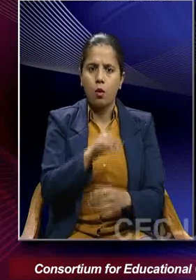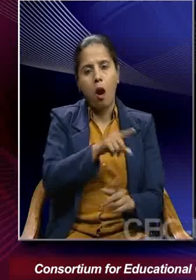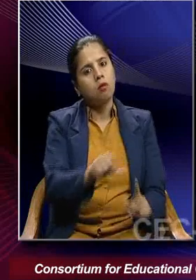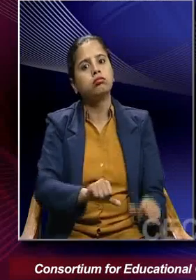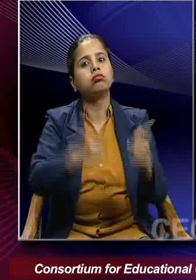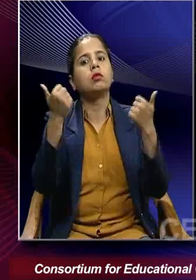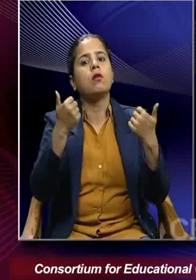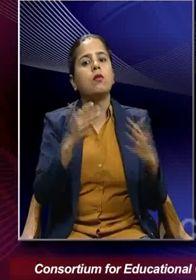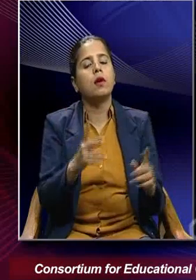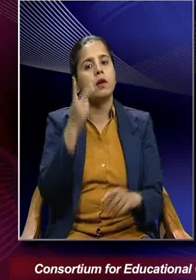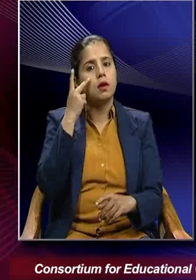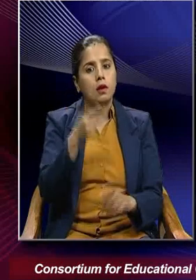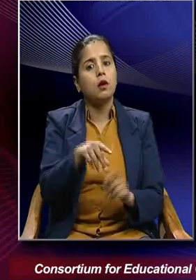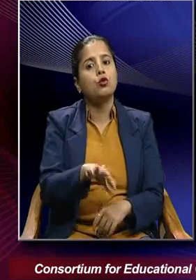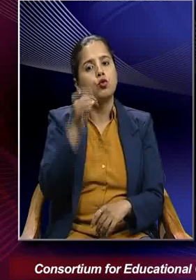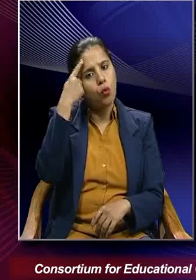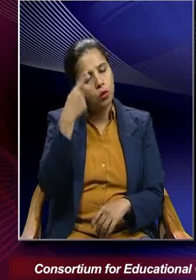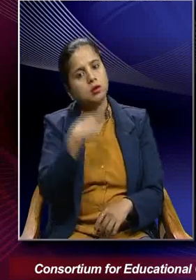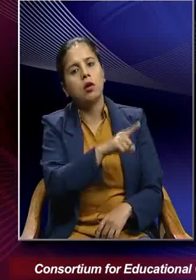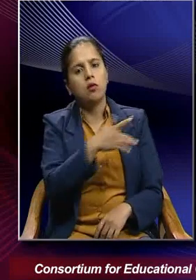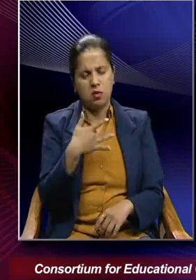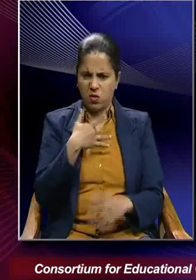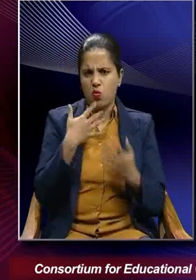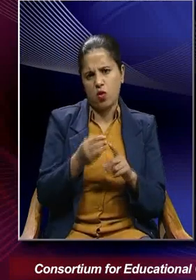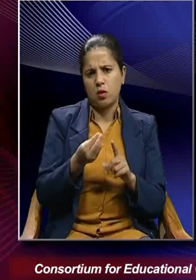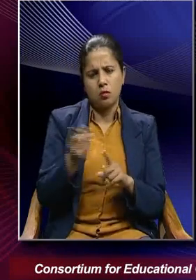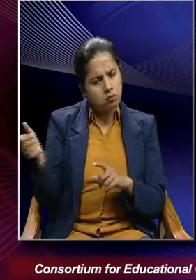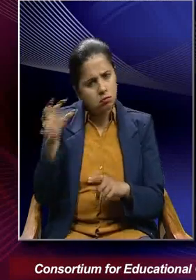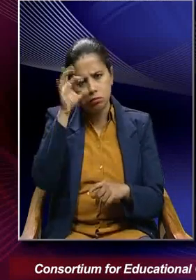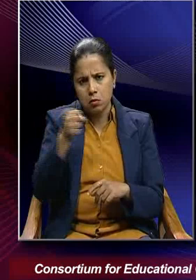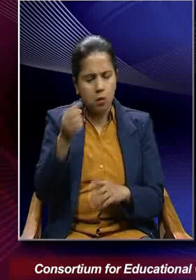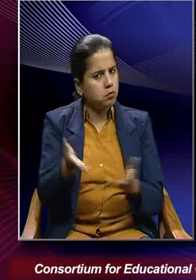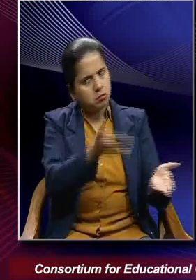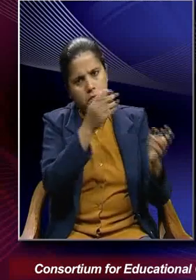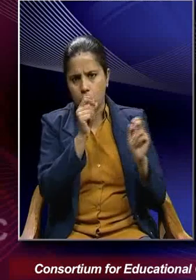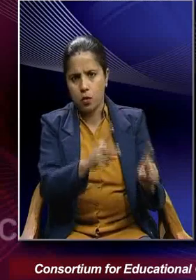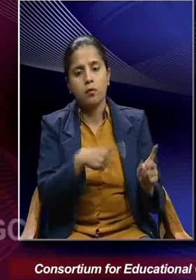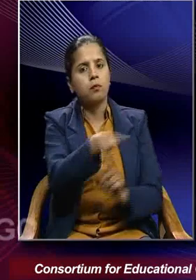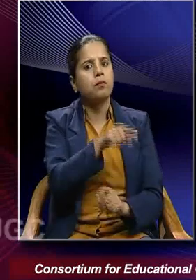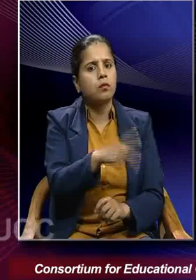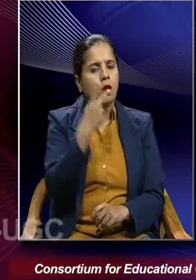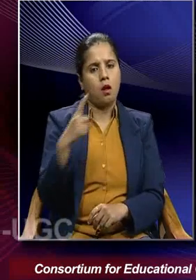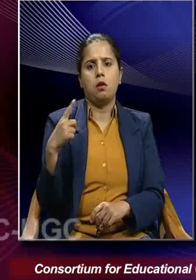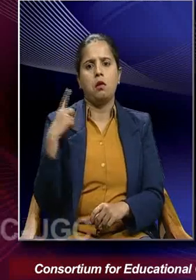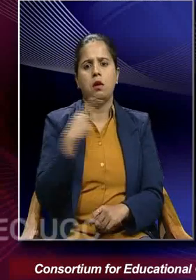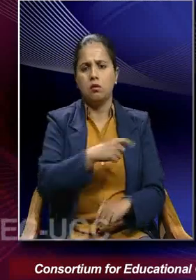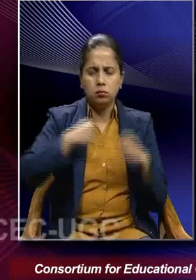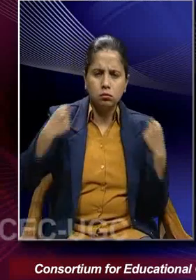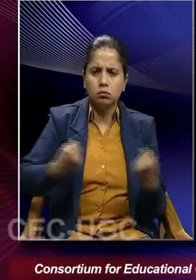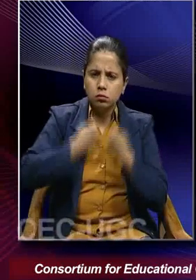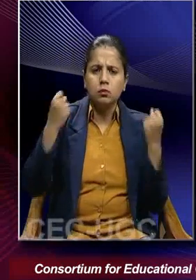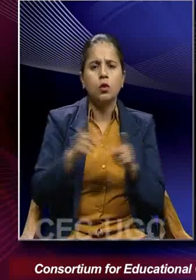kind of a field which he chose for himself, and he assumed the role of a leader effortlessly